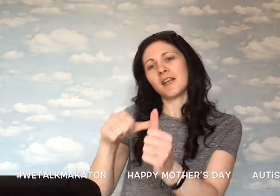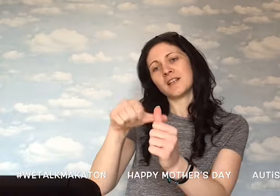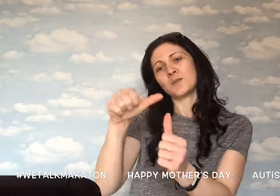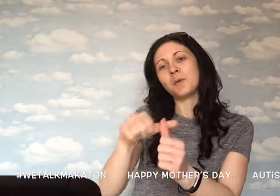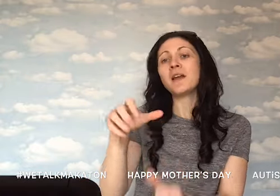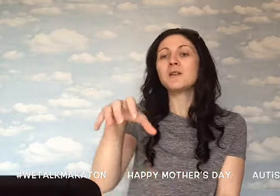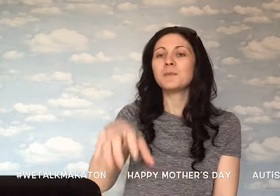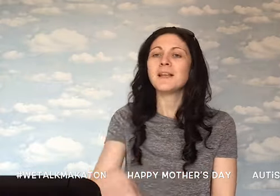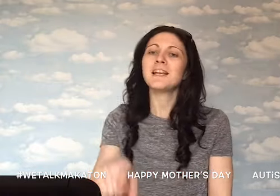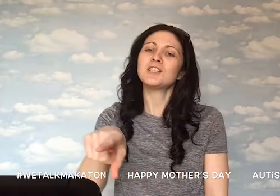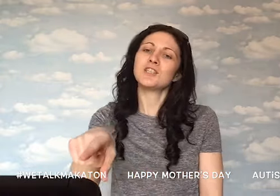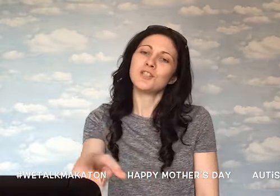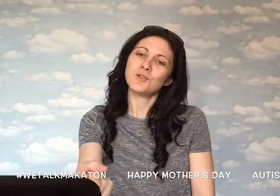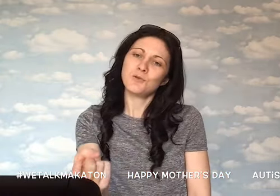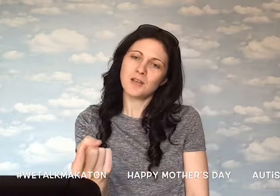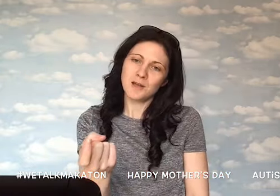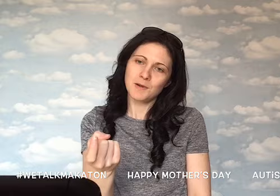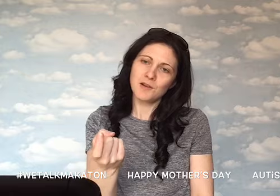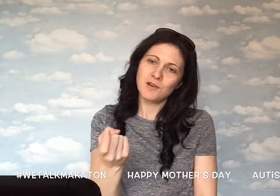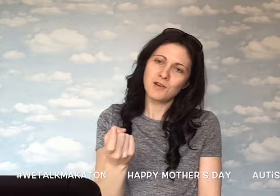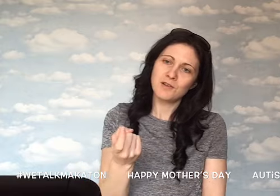It's a better place since you came along.